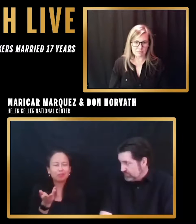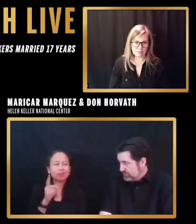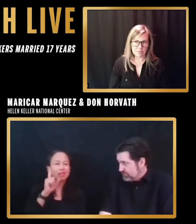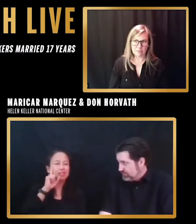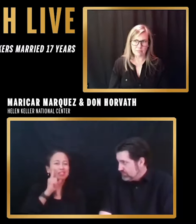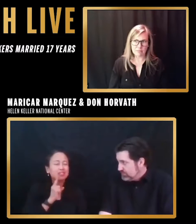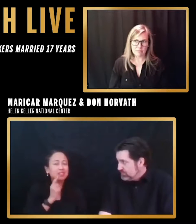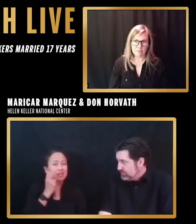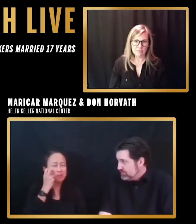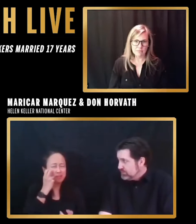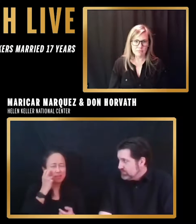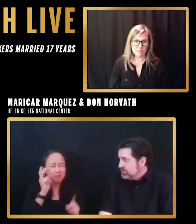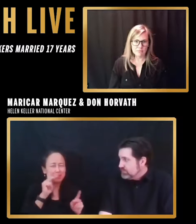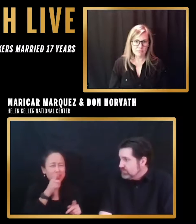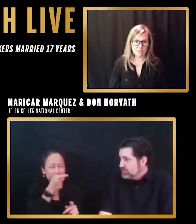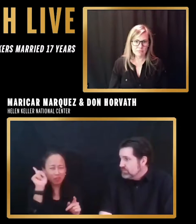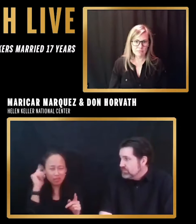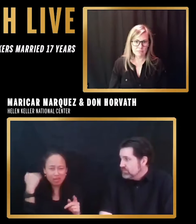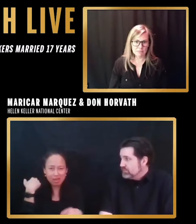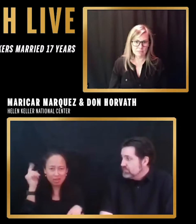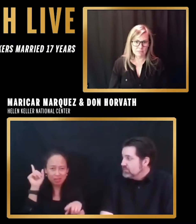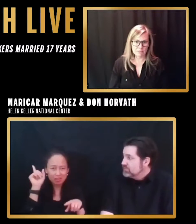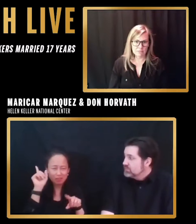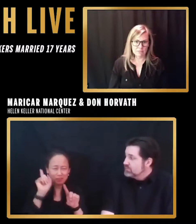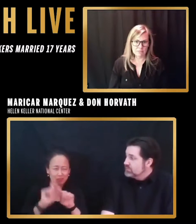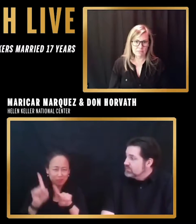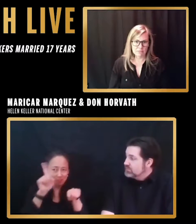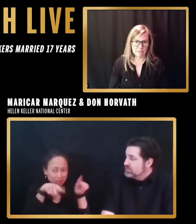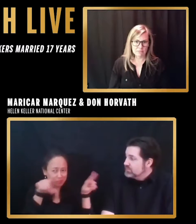Yeah, it's been challenging.